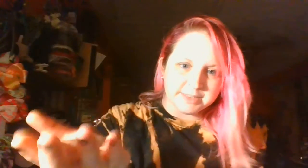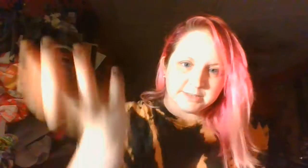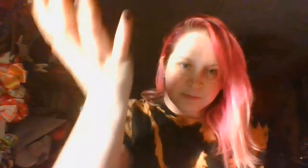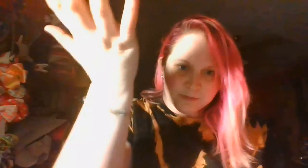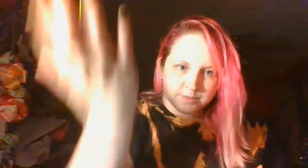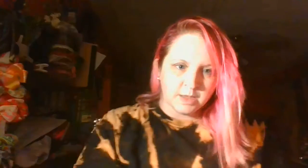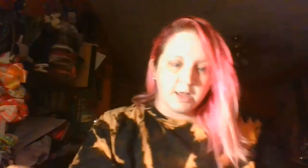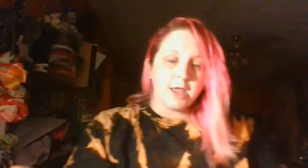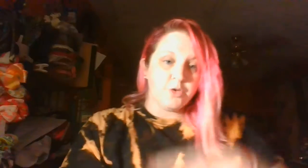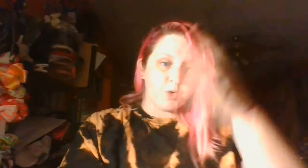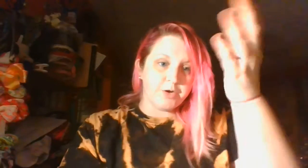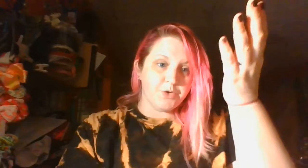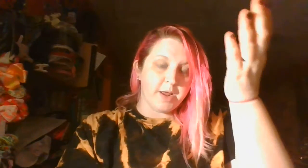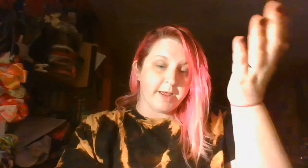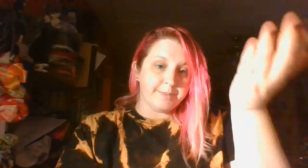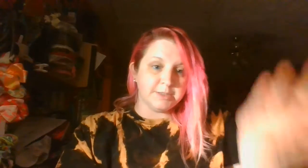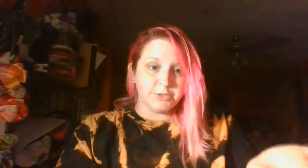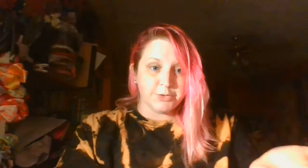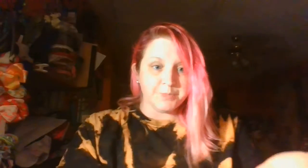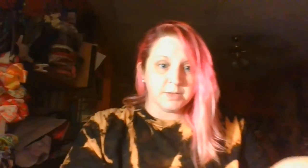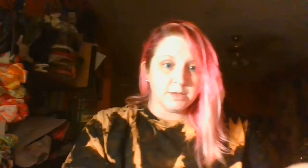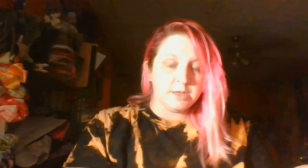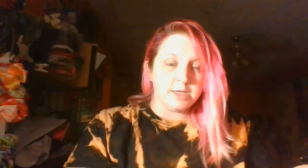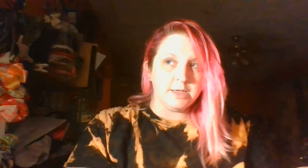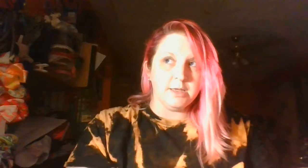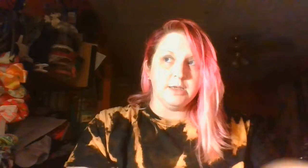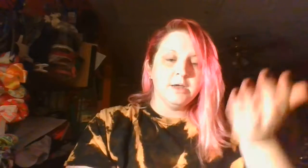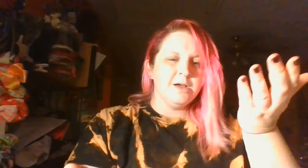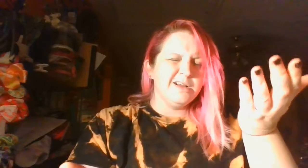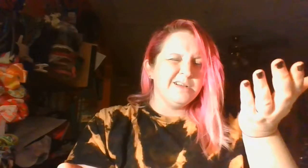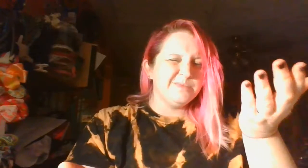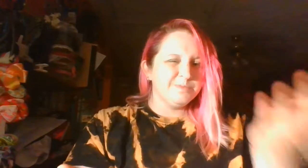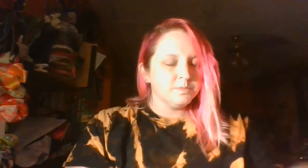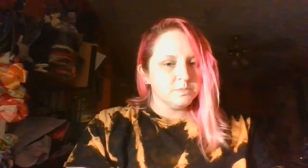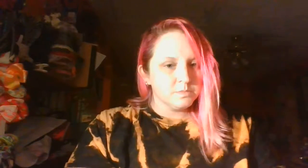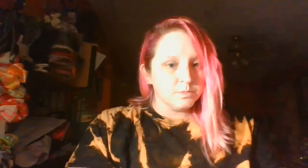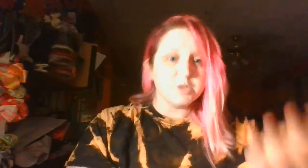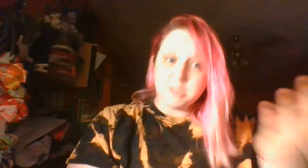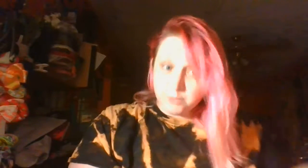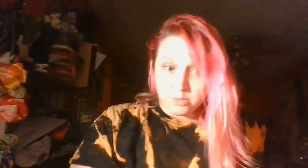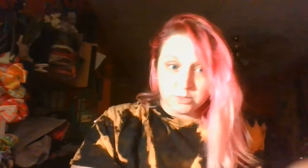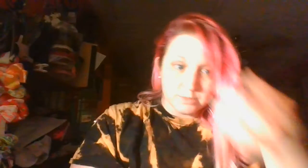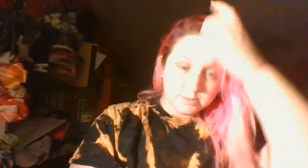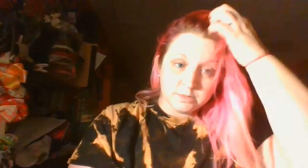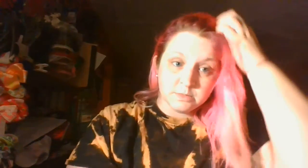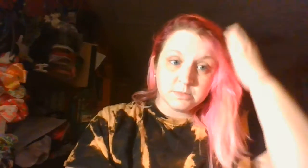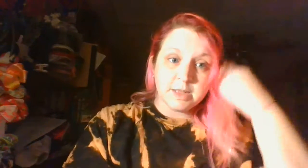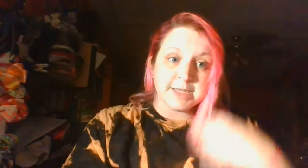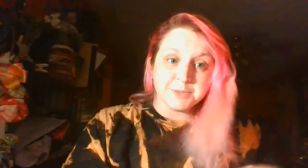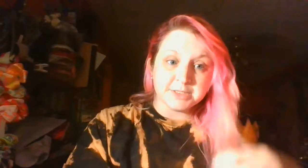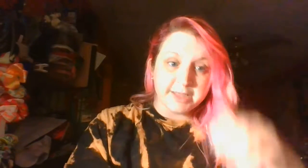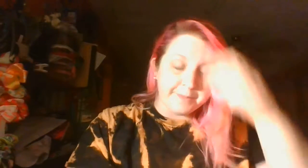novice, and you're working your way up to the more difficult expert step.